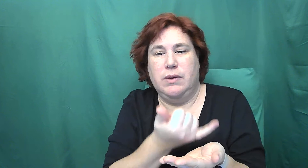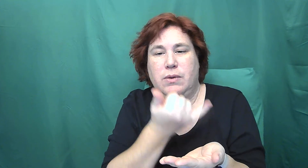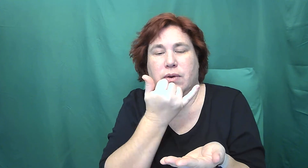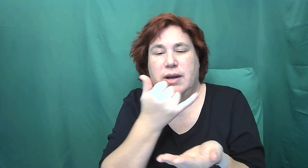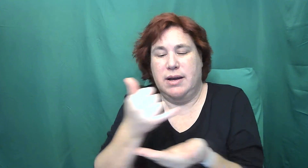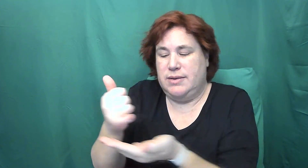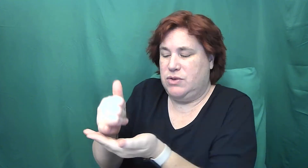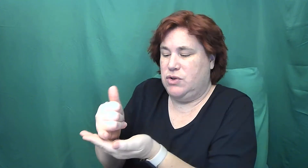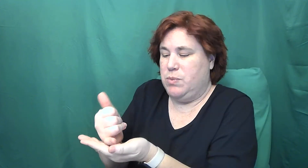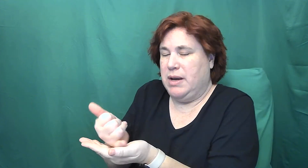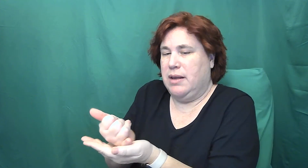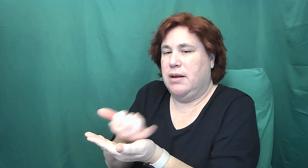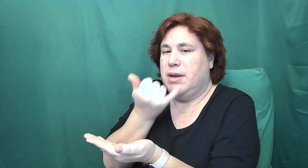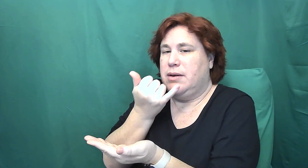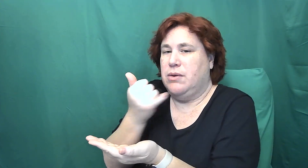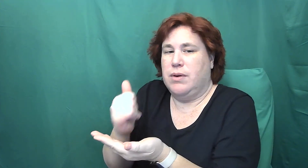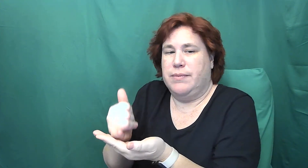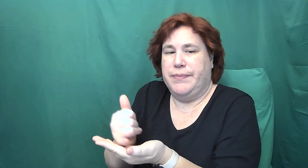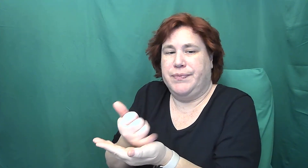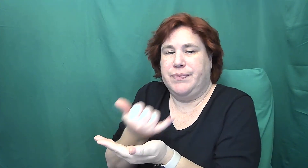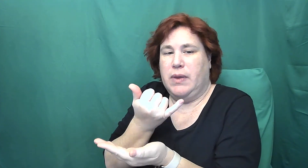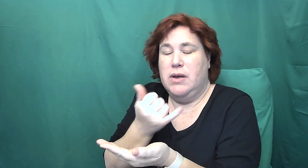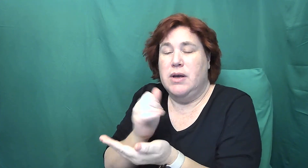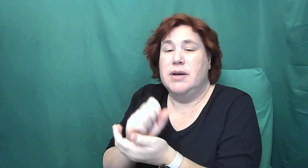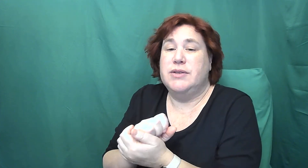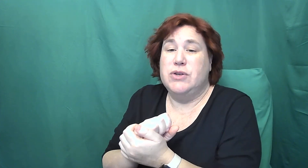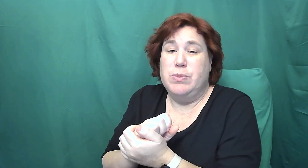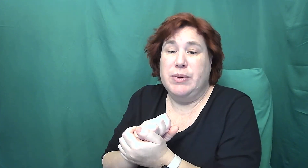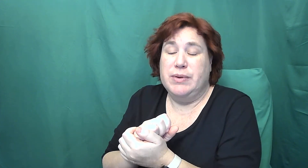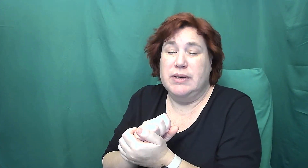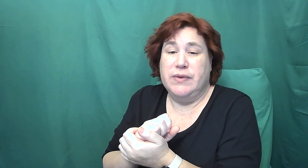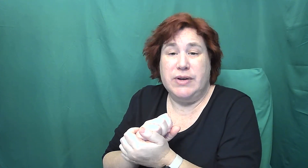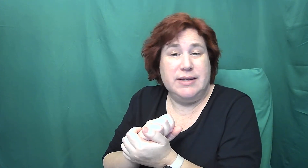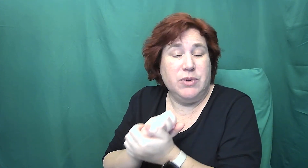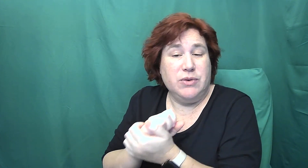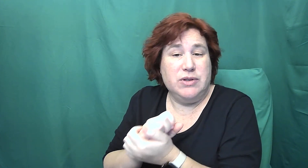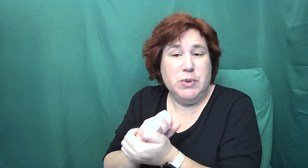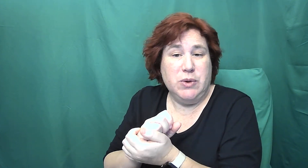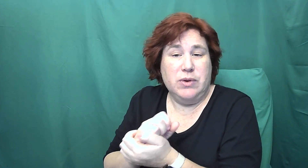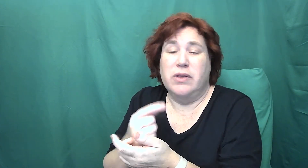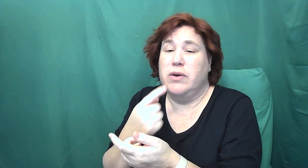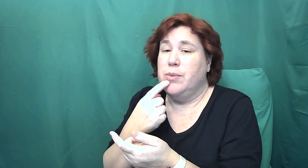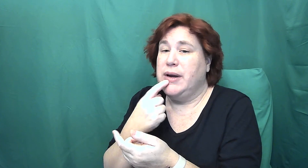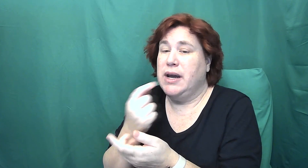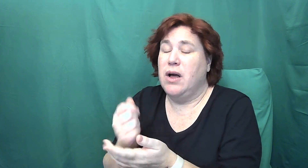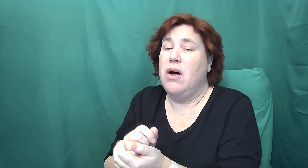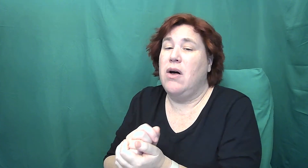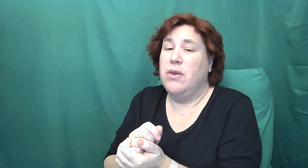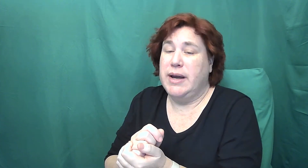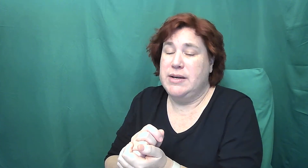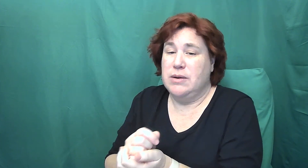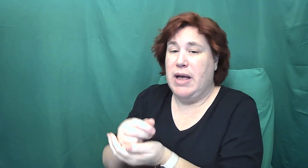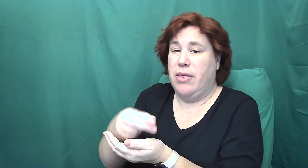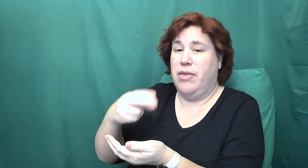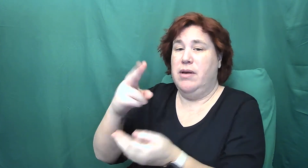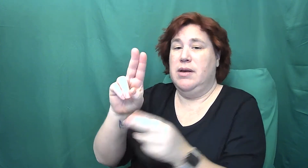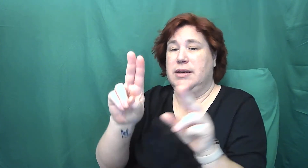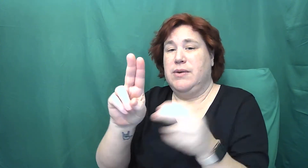Yogurt. You kind of scooping it a little bit. Yogurt. Soup is very similar to spoon, although you're bringing it all the way to your mouth. So you have